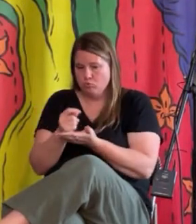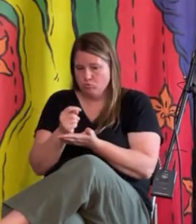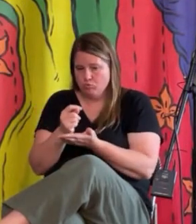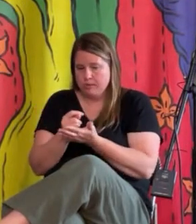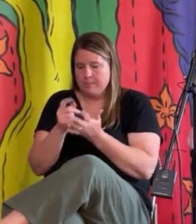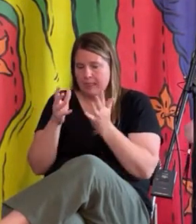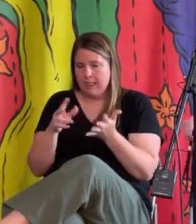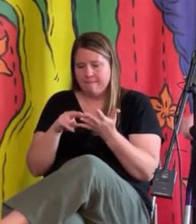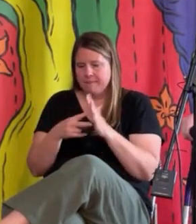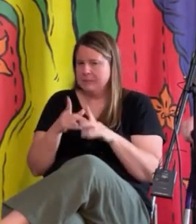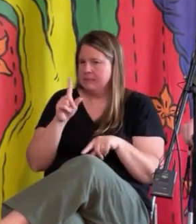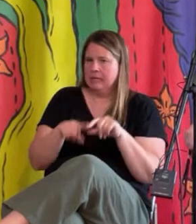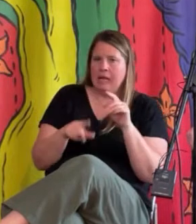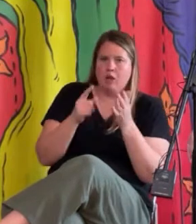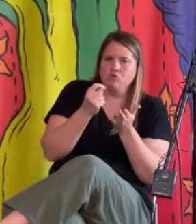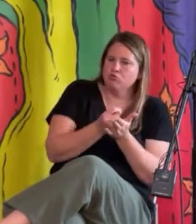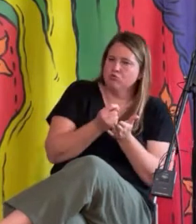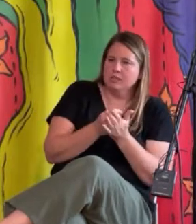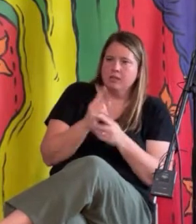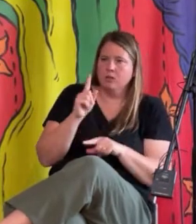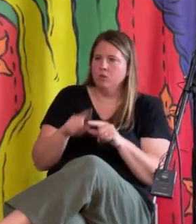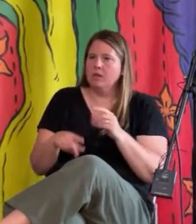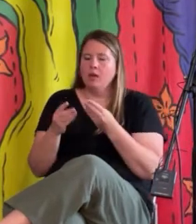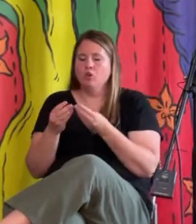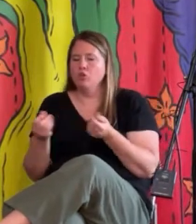incurable. What do you want to do?